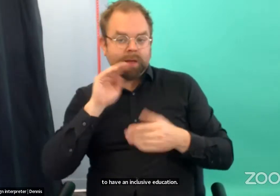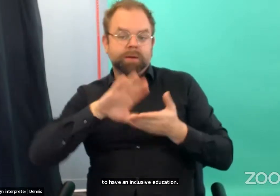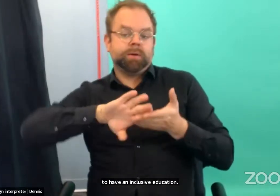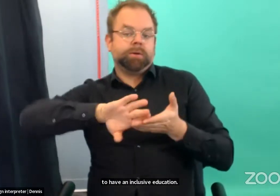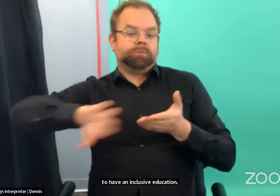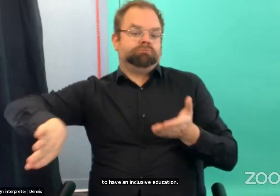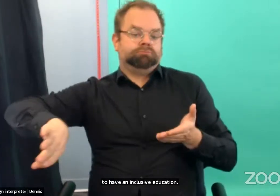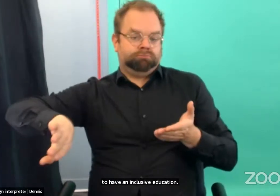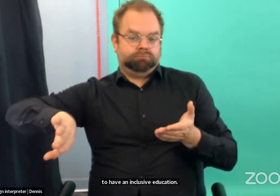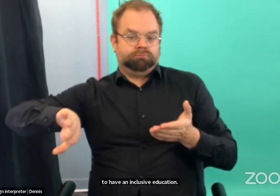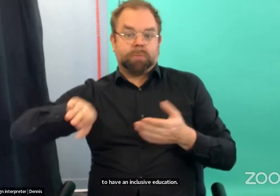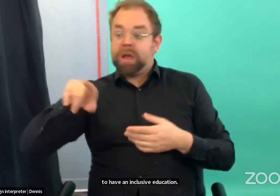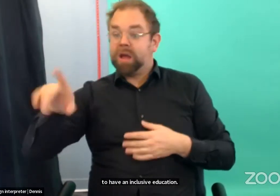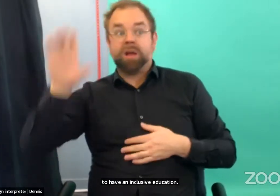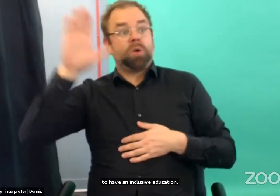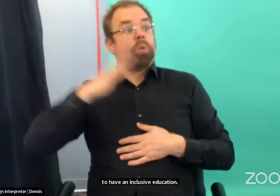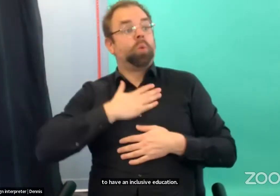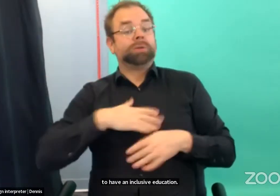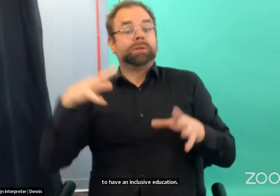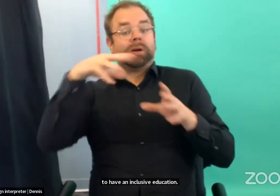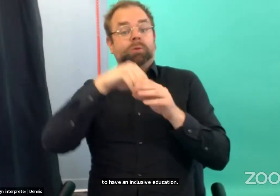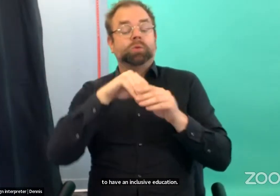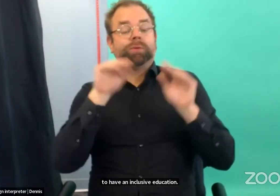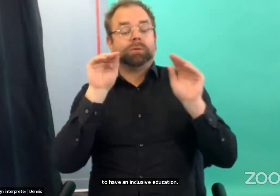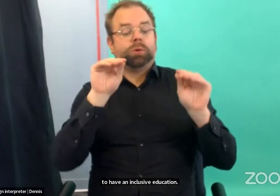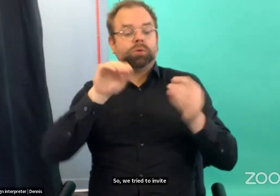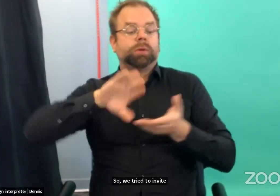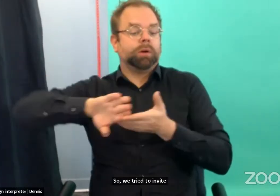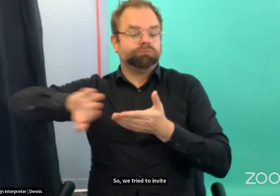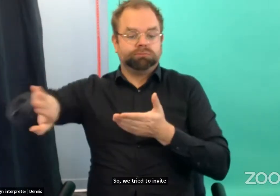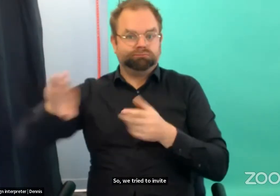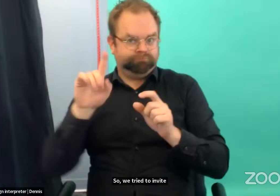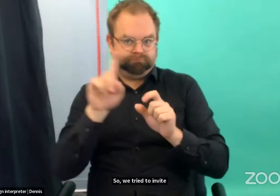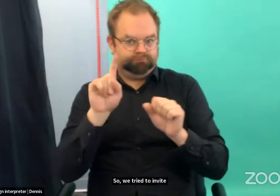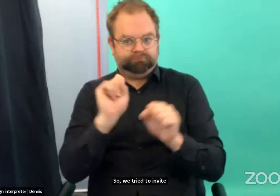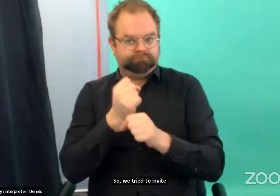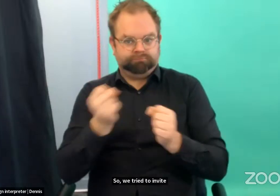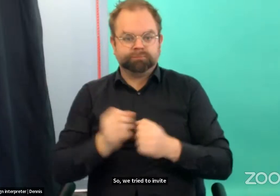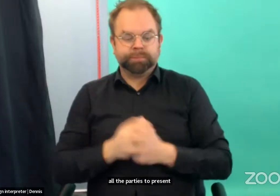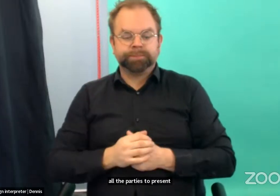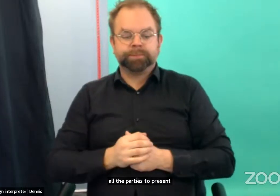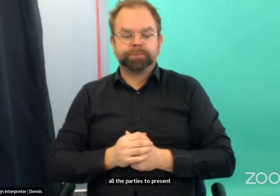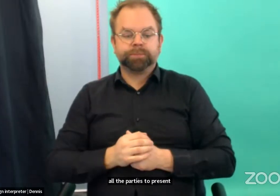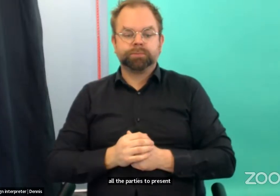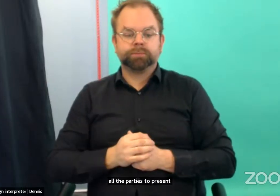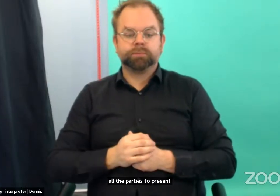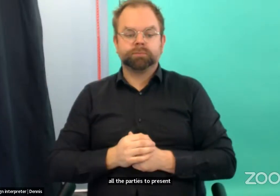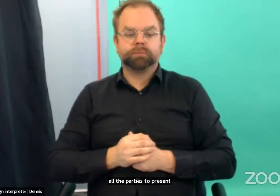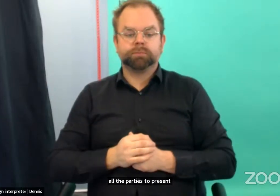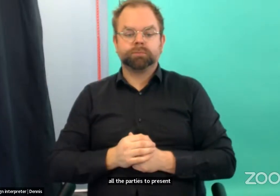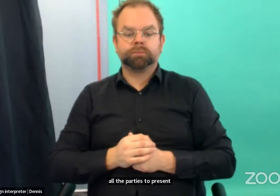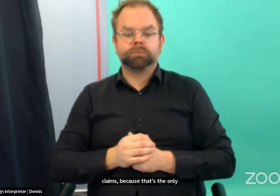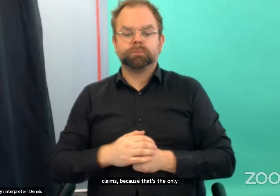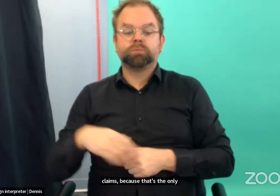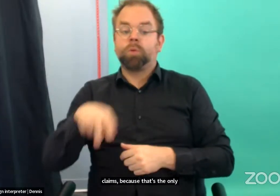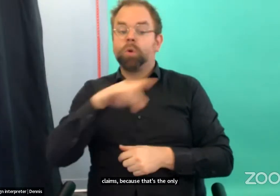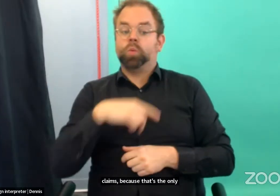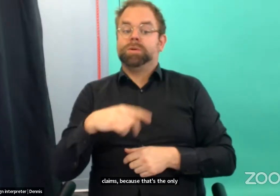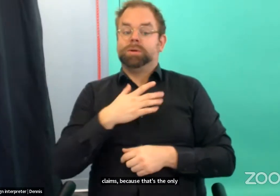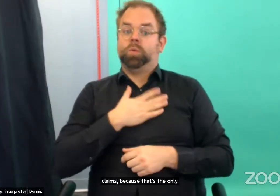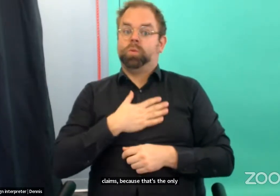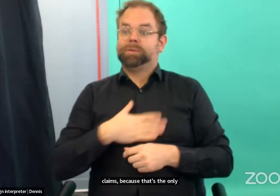que presenten muchas quejas, porque es la forma real de que se solucionen los